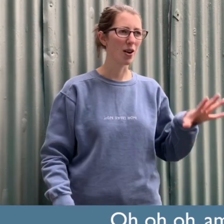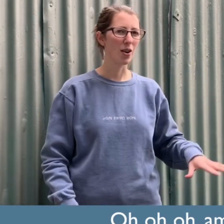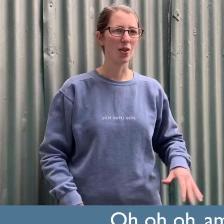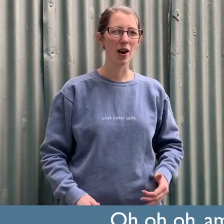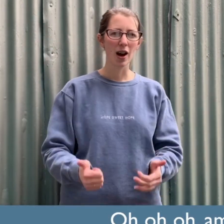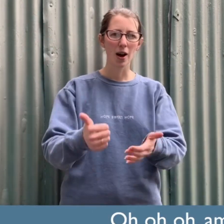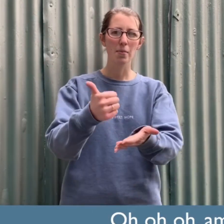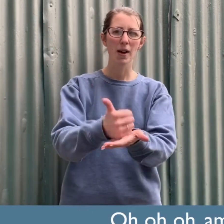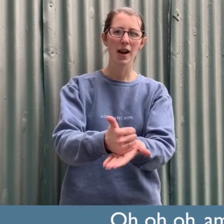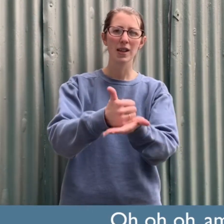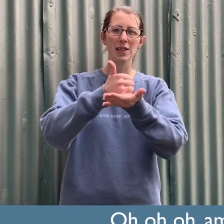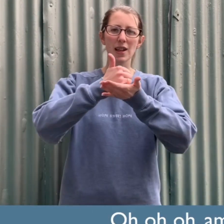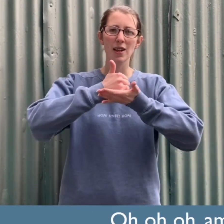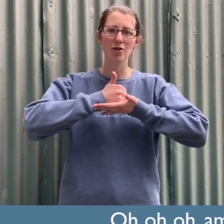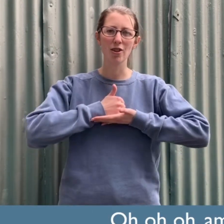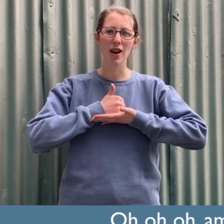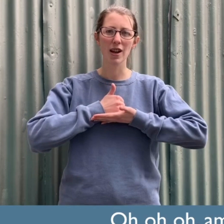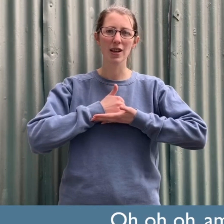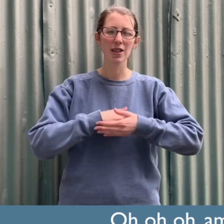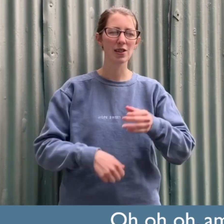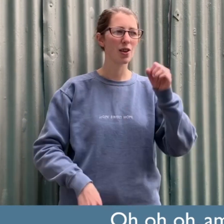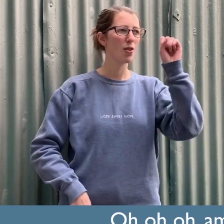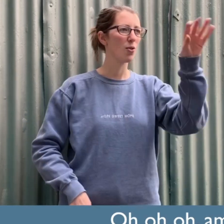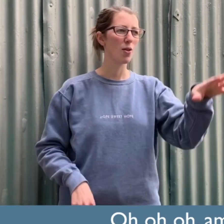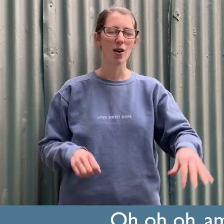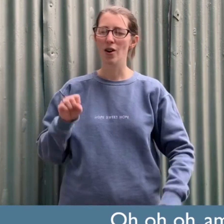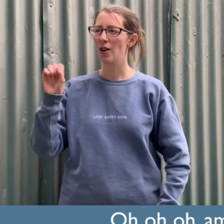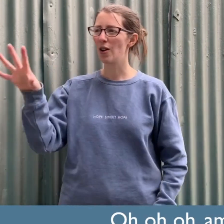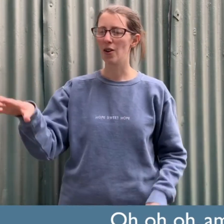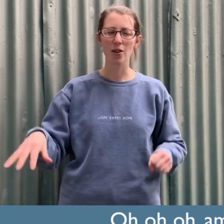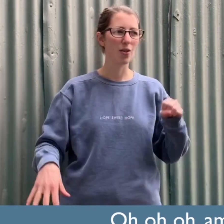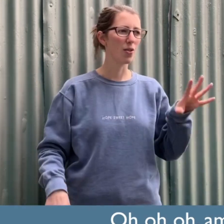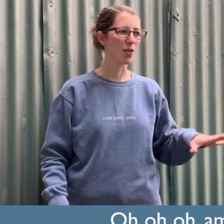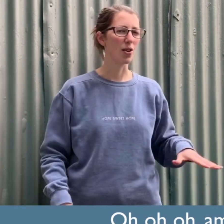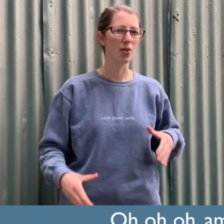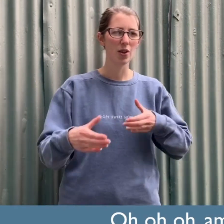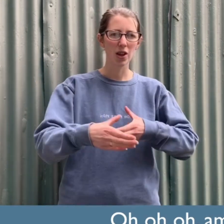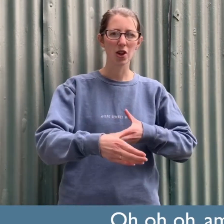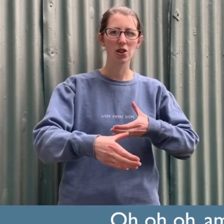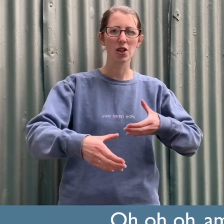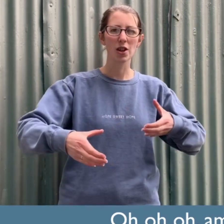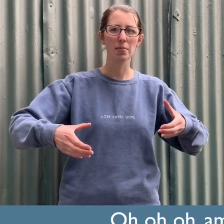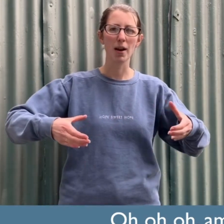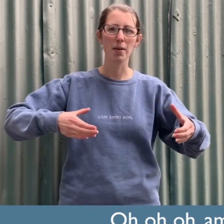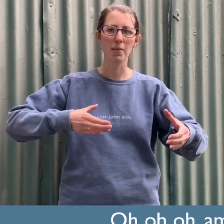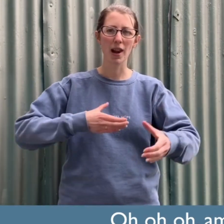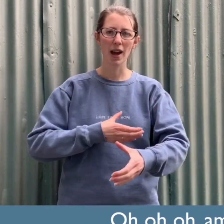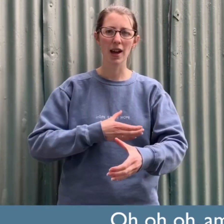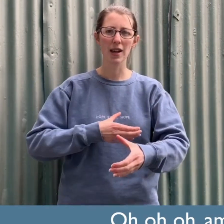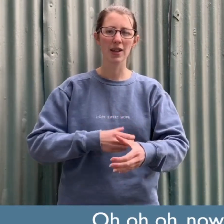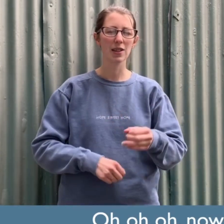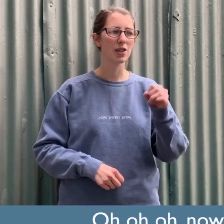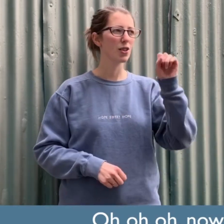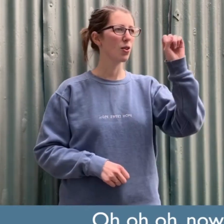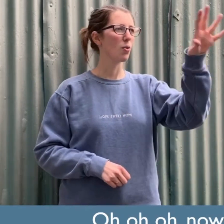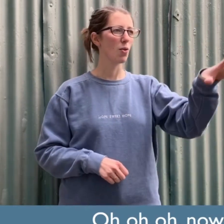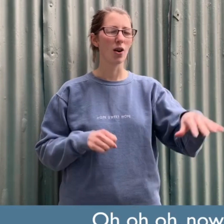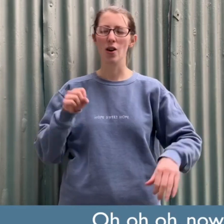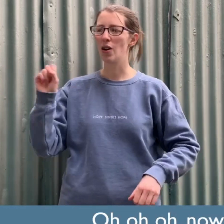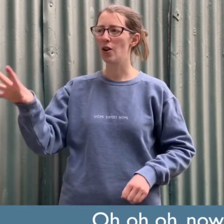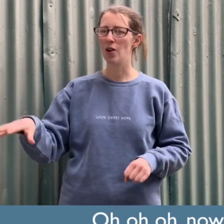you. Oh, amazing grace. Oh, you took my